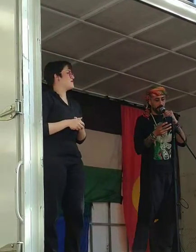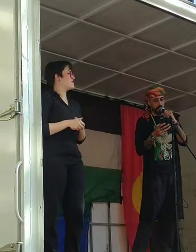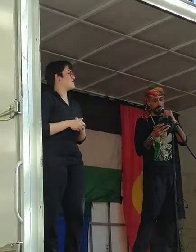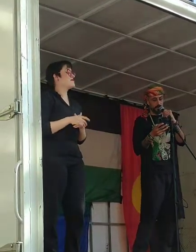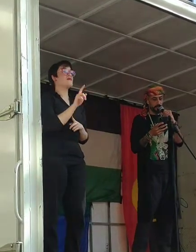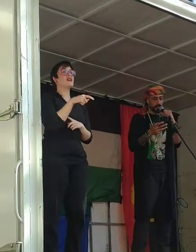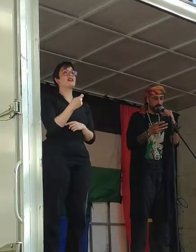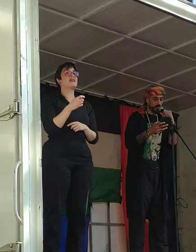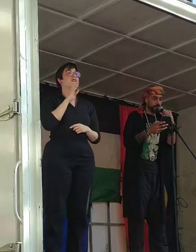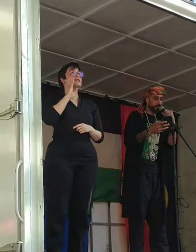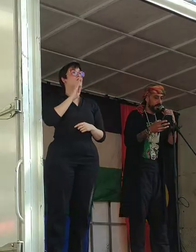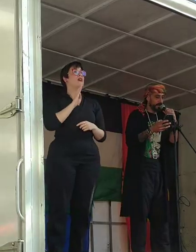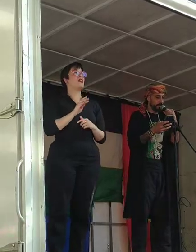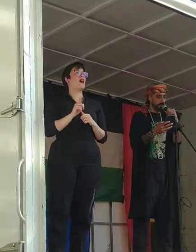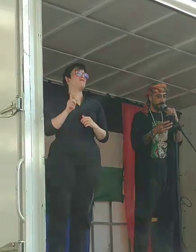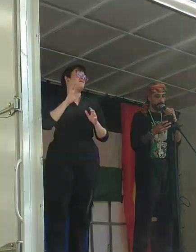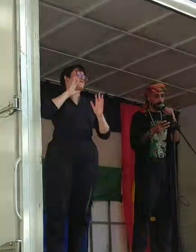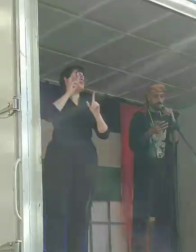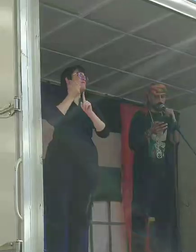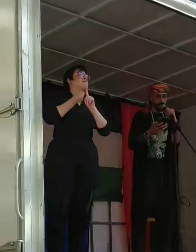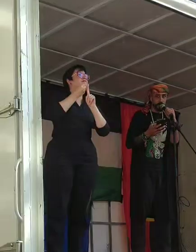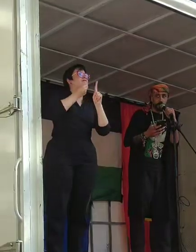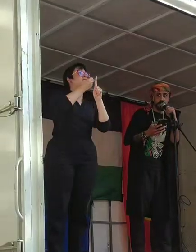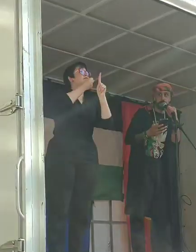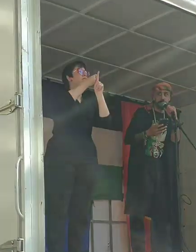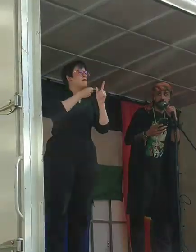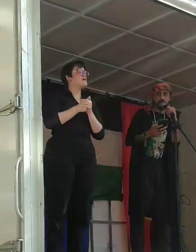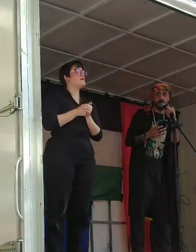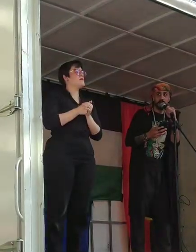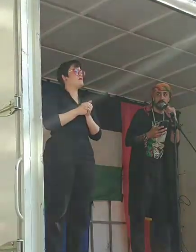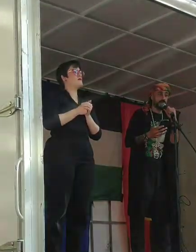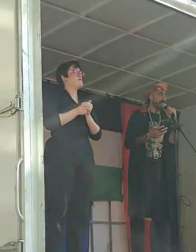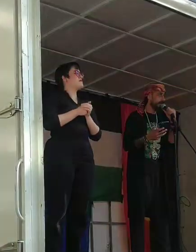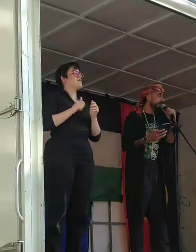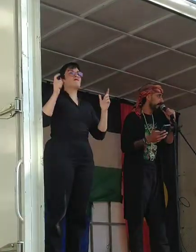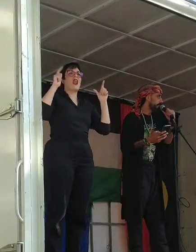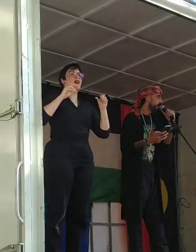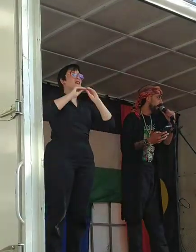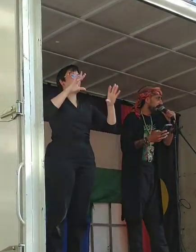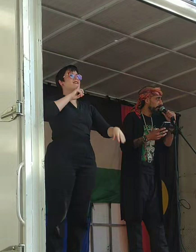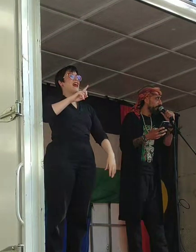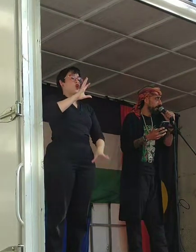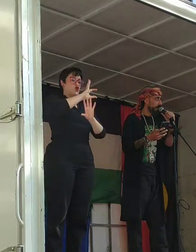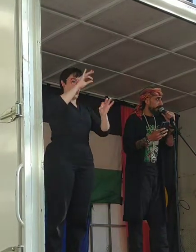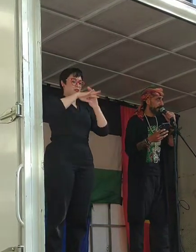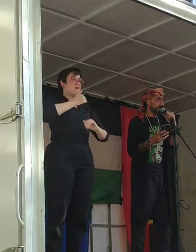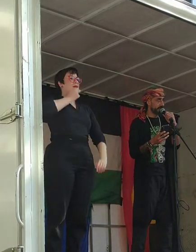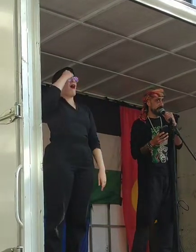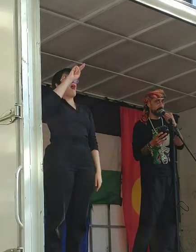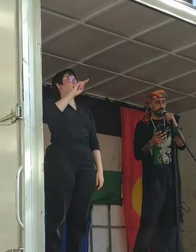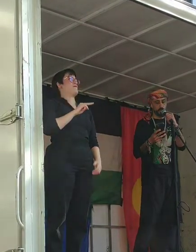Our next speaker is a wonderful champion in the movement, has been loud and clear and saying, not in my